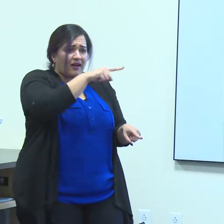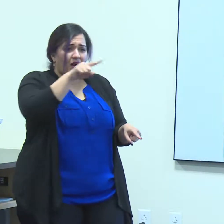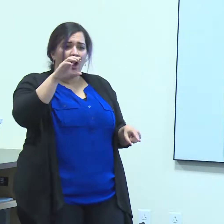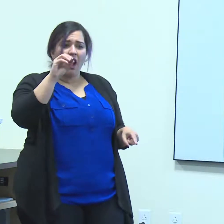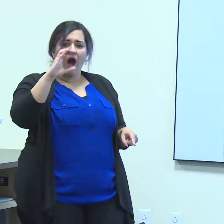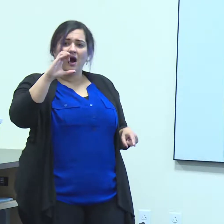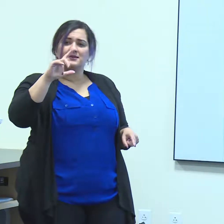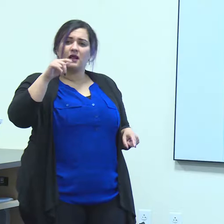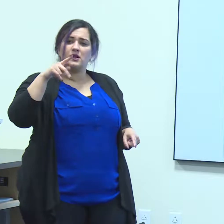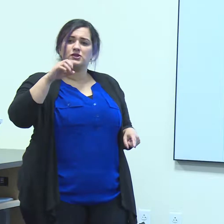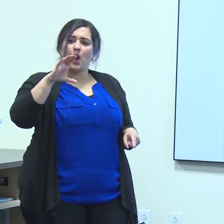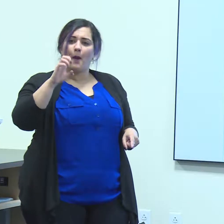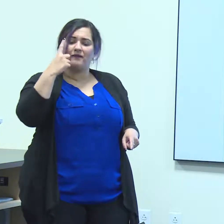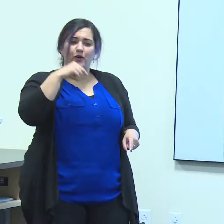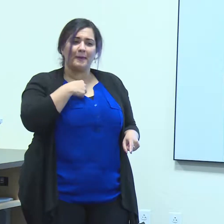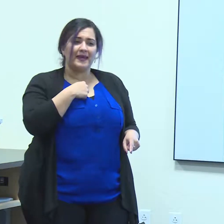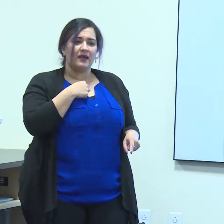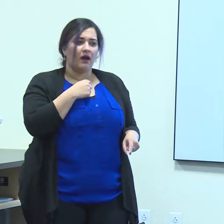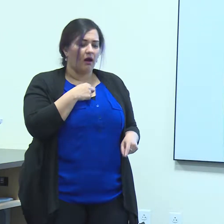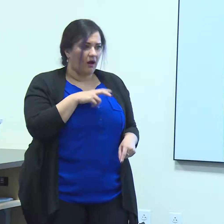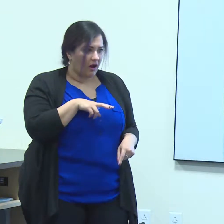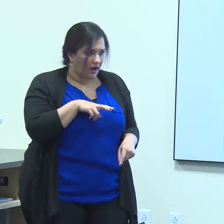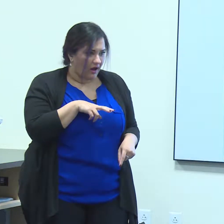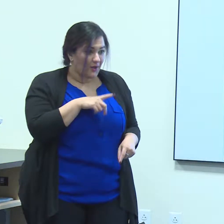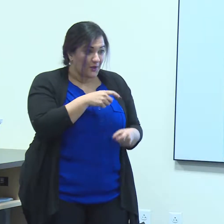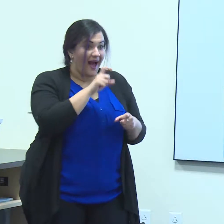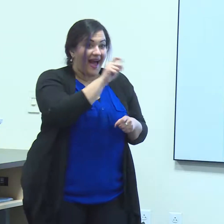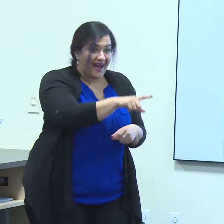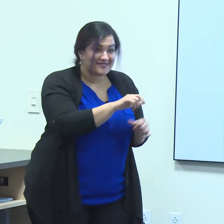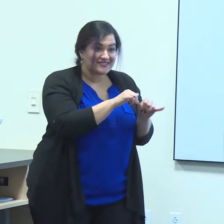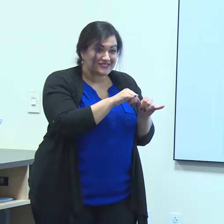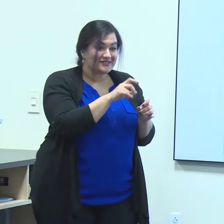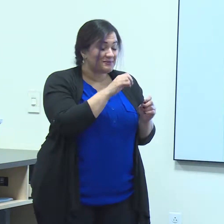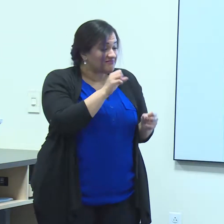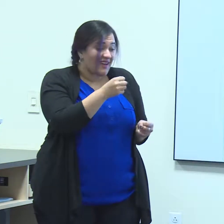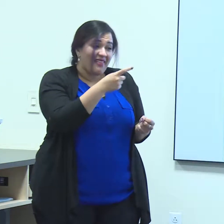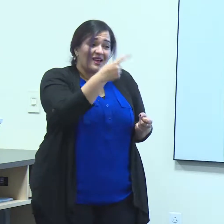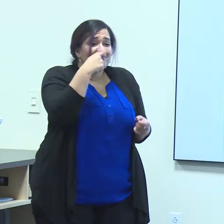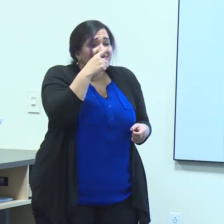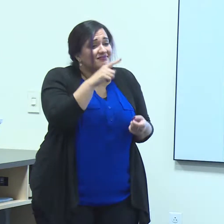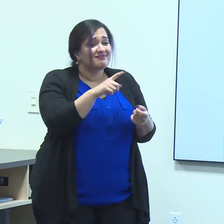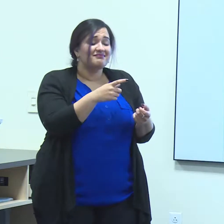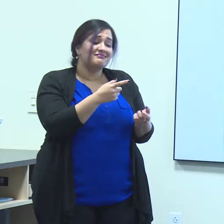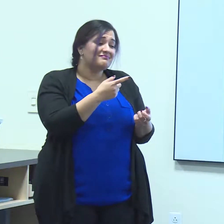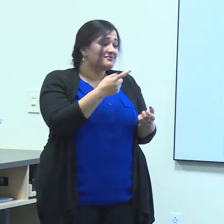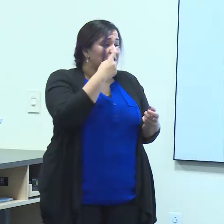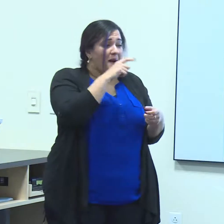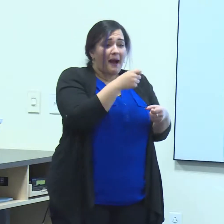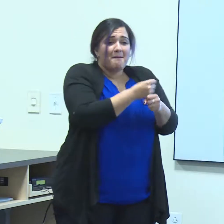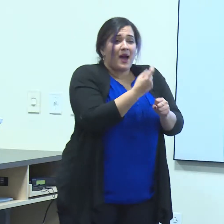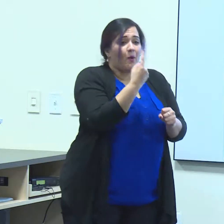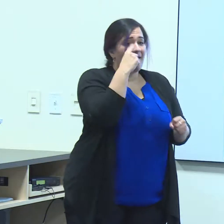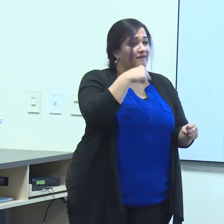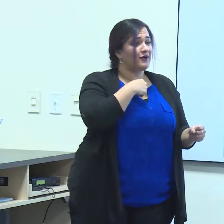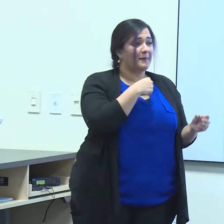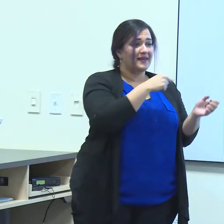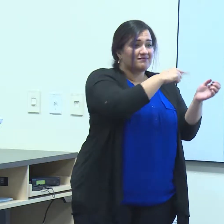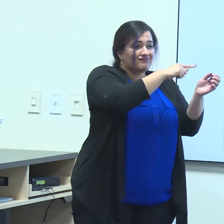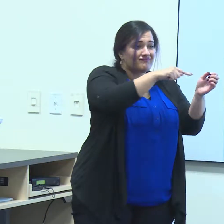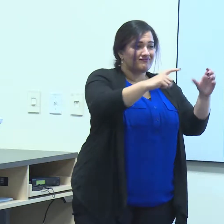bioengineer to build an instrument specifically for me to be able to see this. And so I have this machine, and it shows the